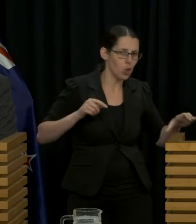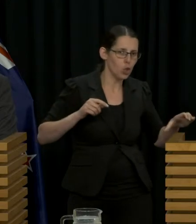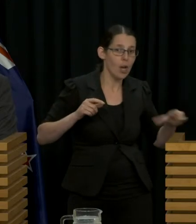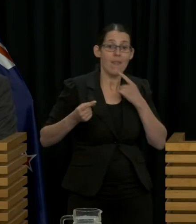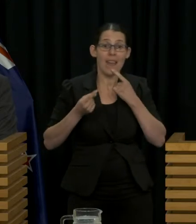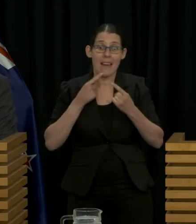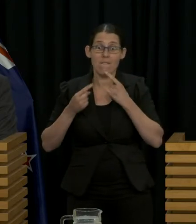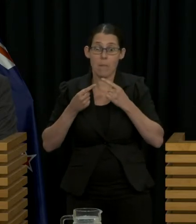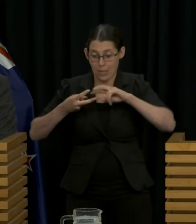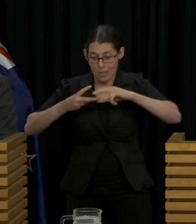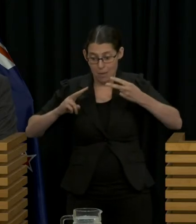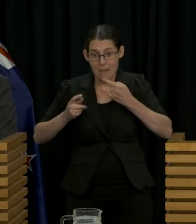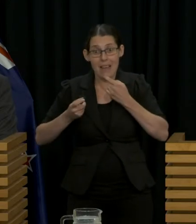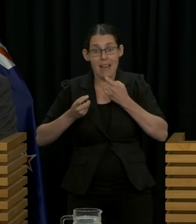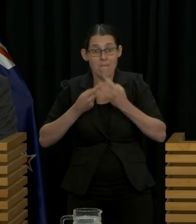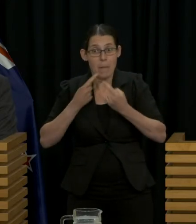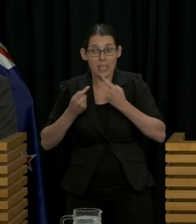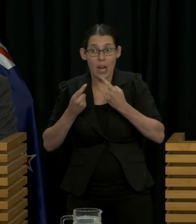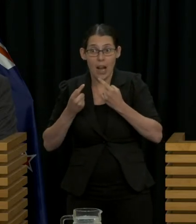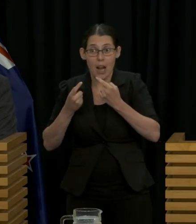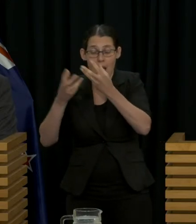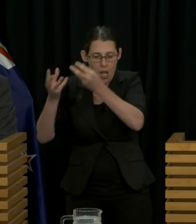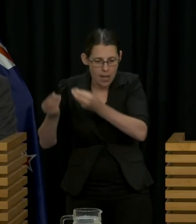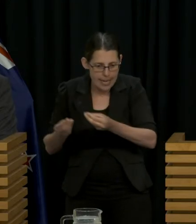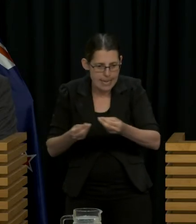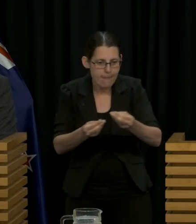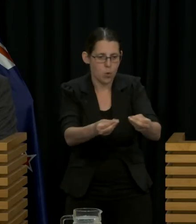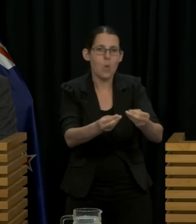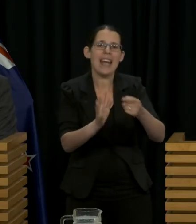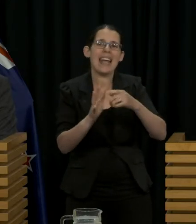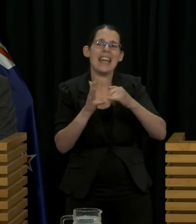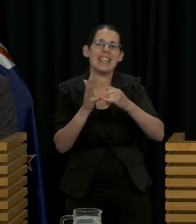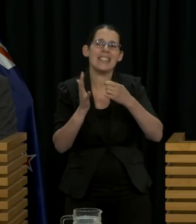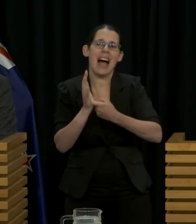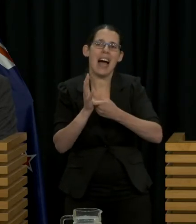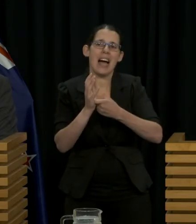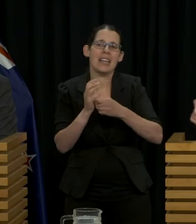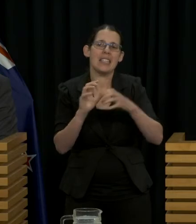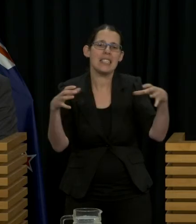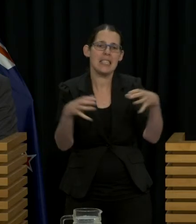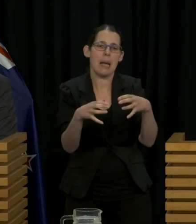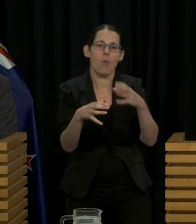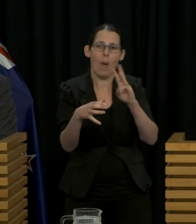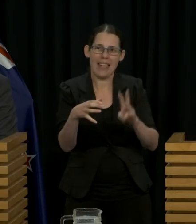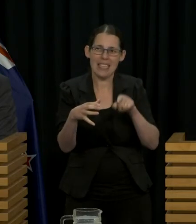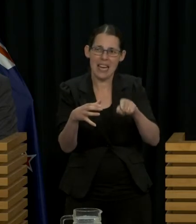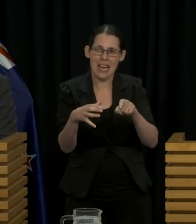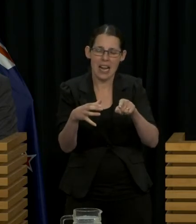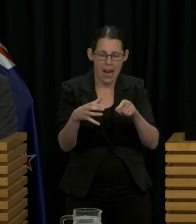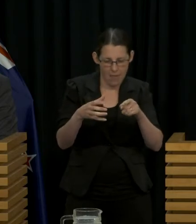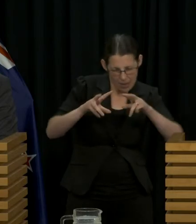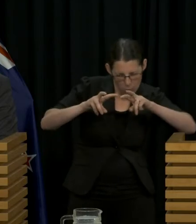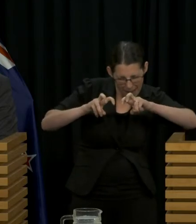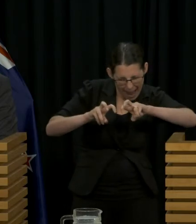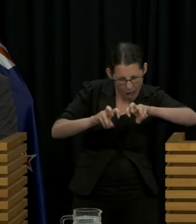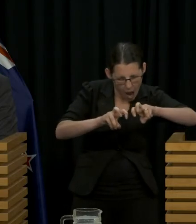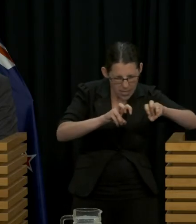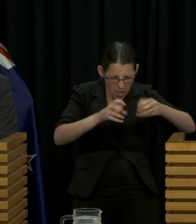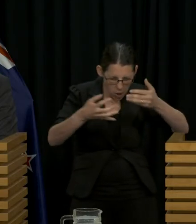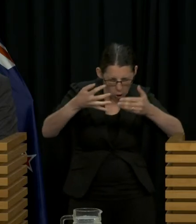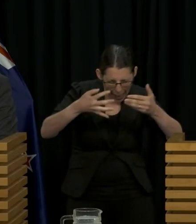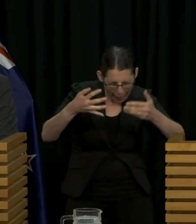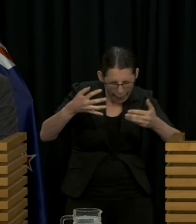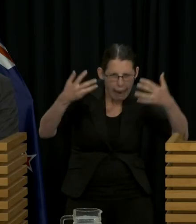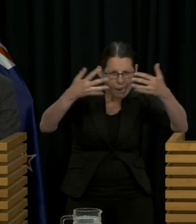here at Keneperu that does the matching and does then what they call the phylogenetic tree to find out exactly where it fits and compares with other